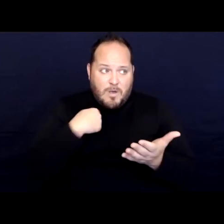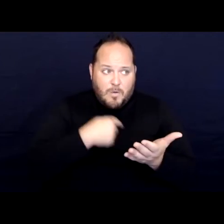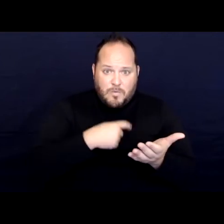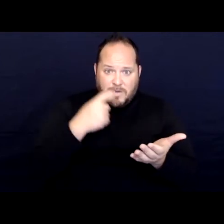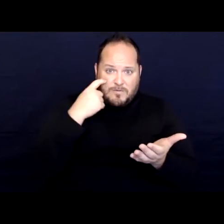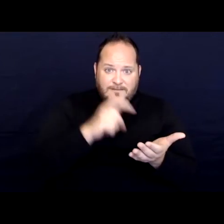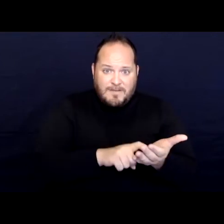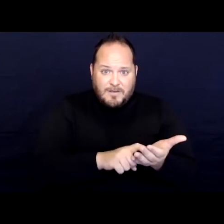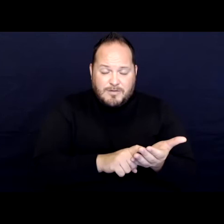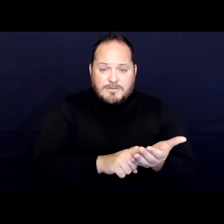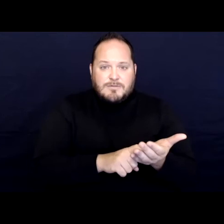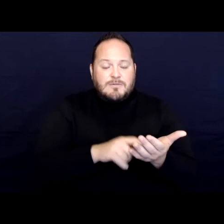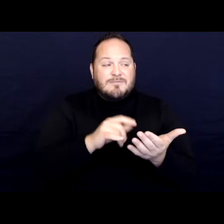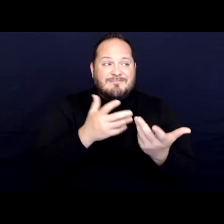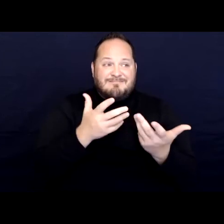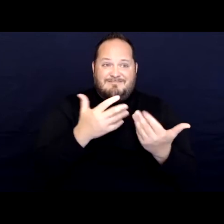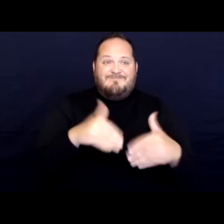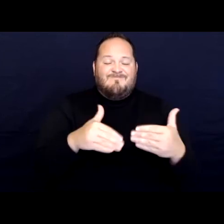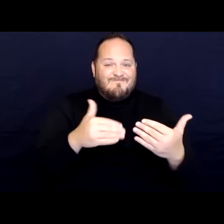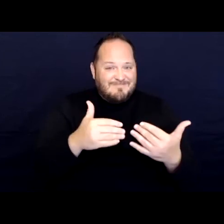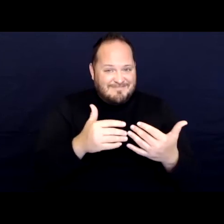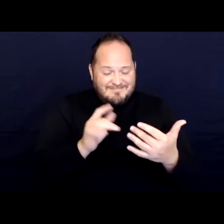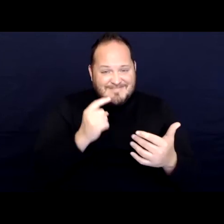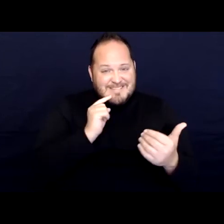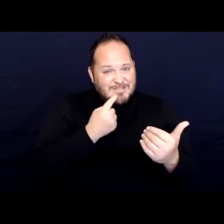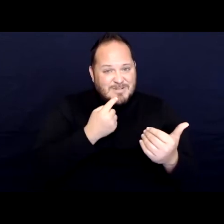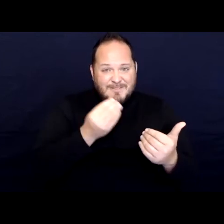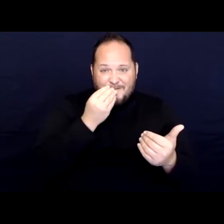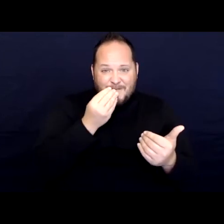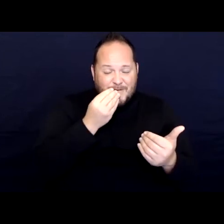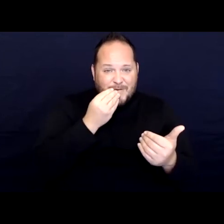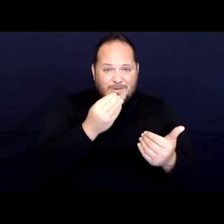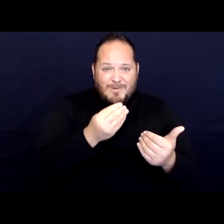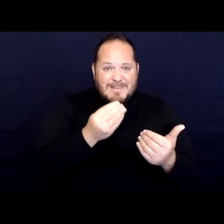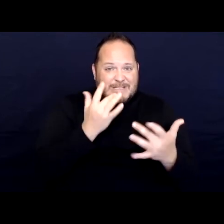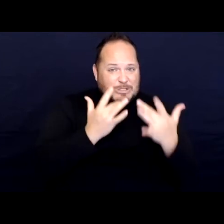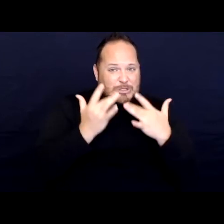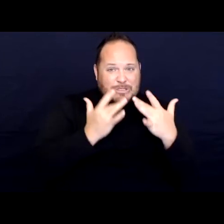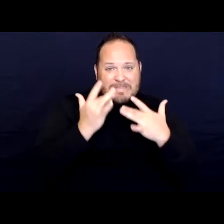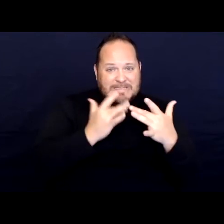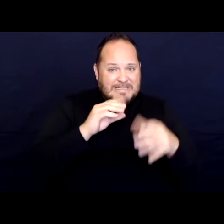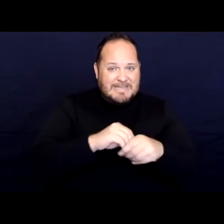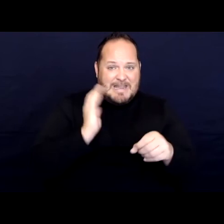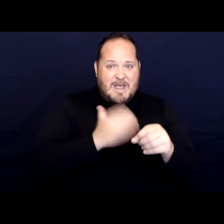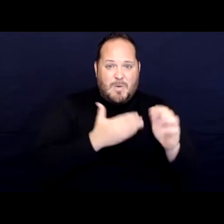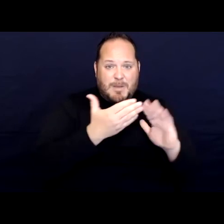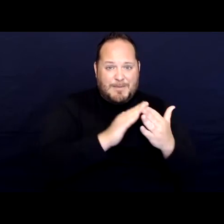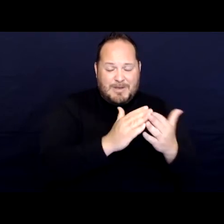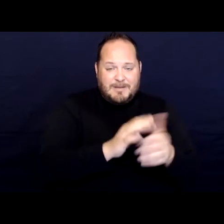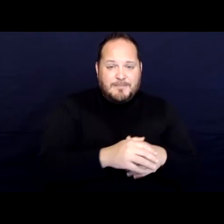tremendous food insecurity in our community. We always knew that food insecurity was a big issue in Los